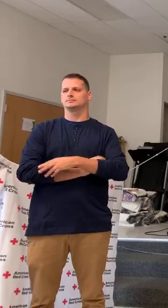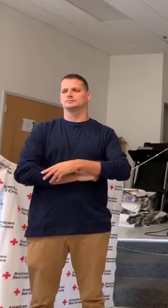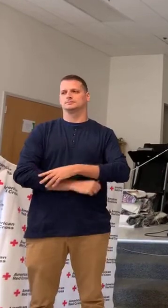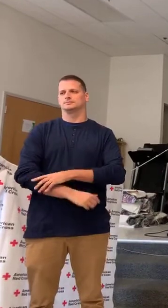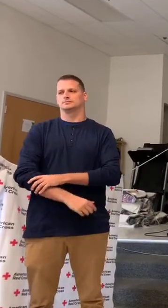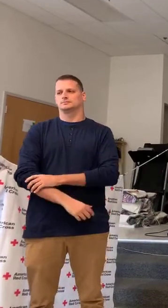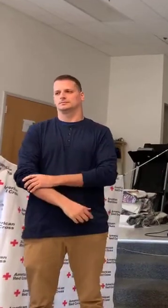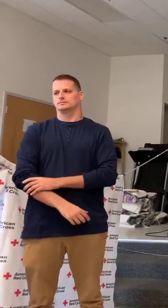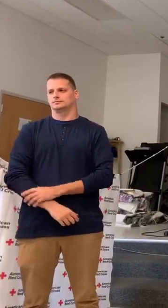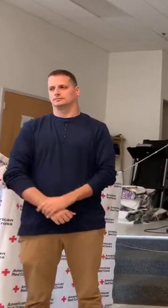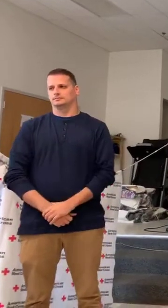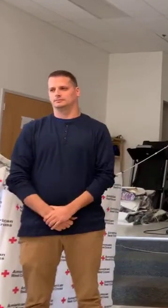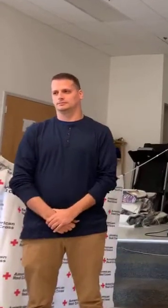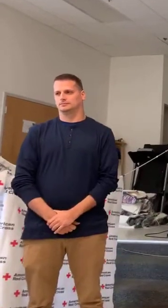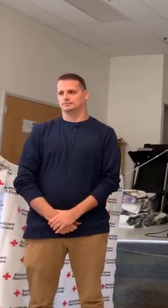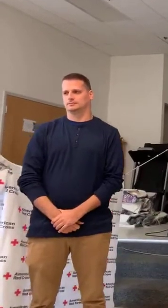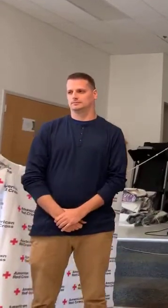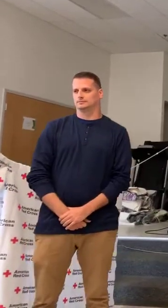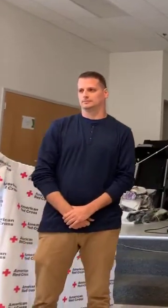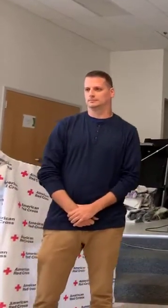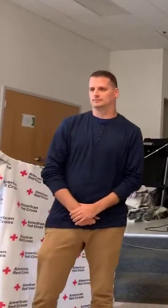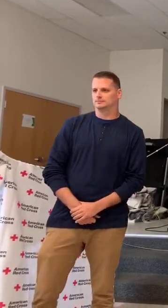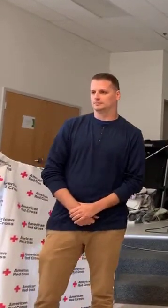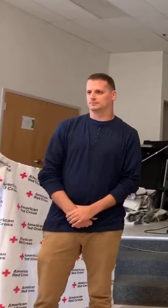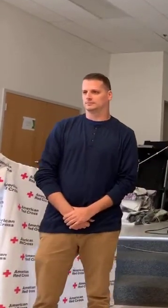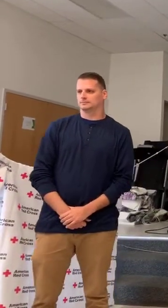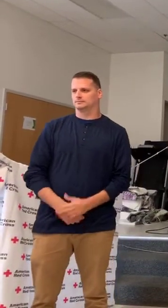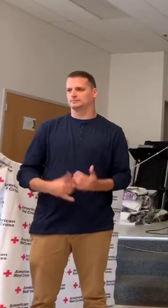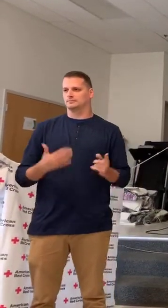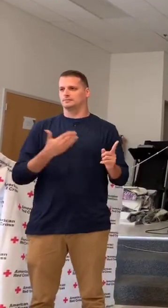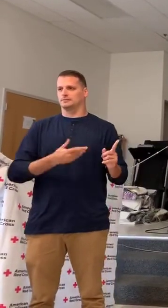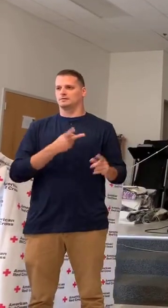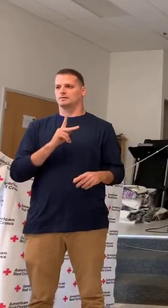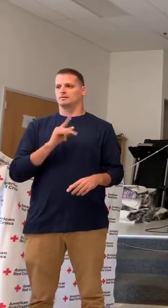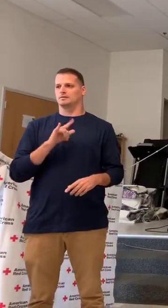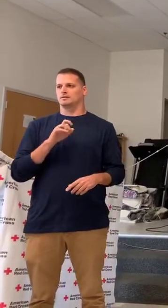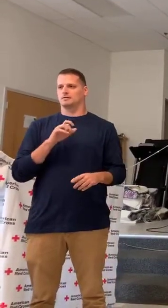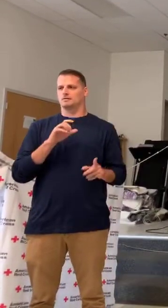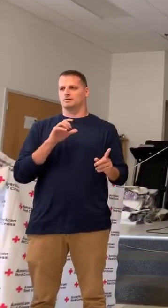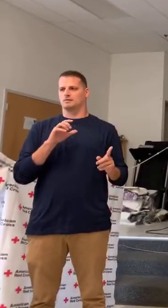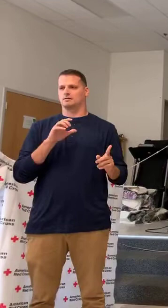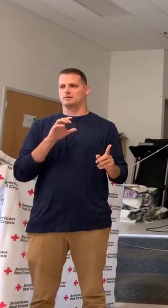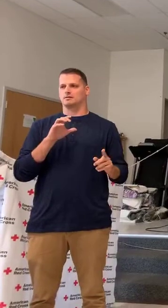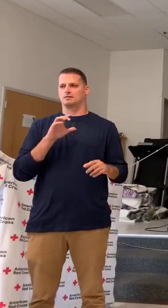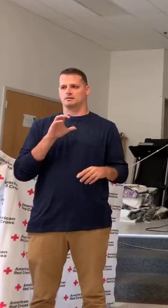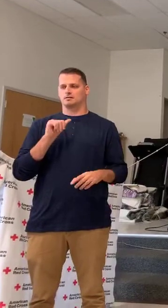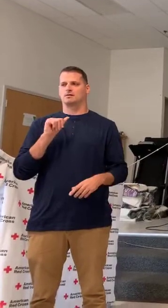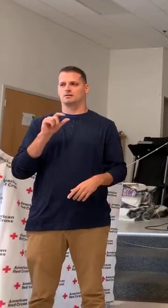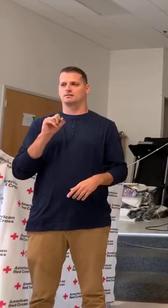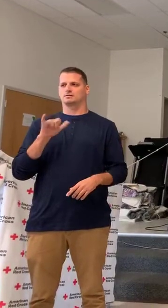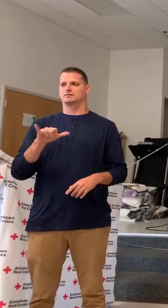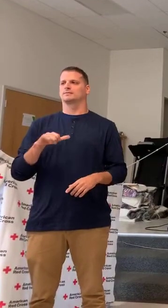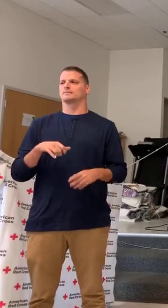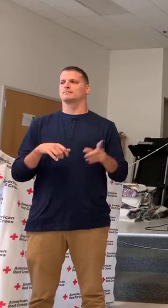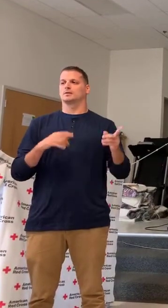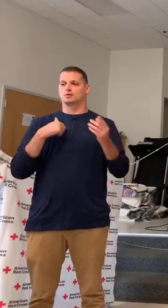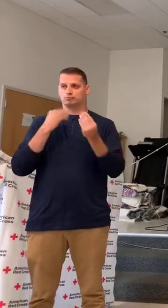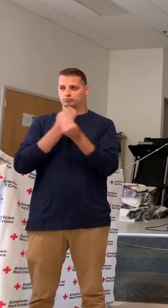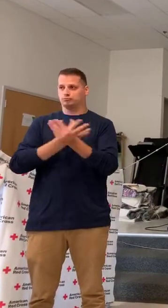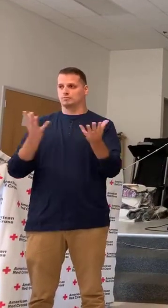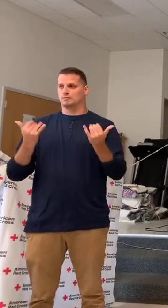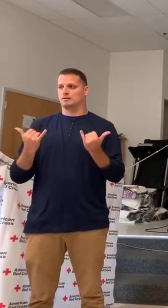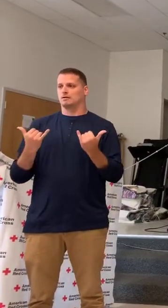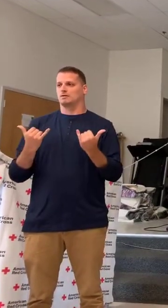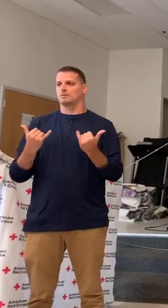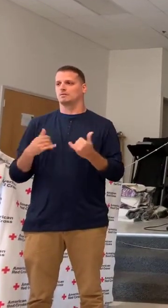I know all you have a lot to do. My name is Kale Casey. I'm the lead information officer for the Alaska Interagency Incident